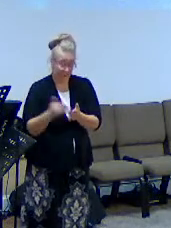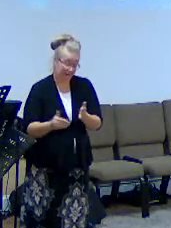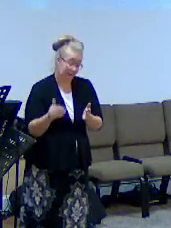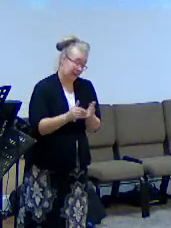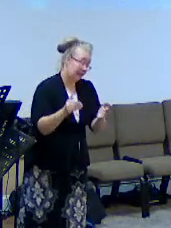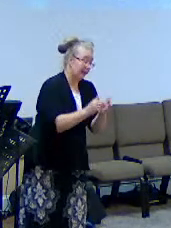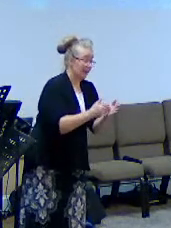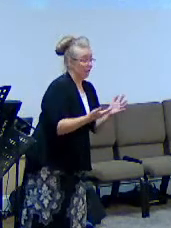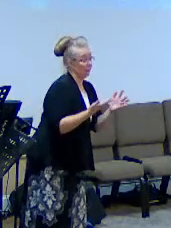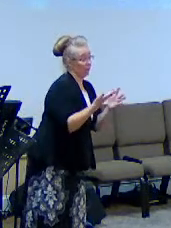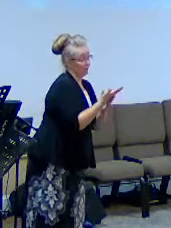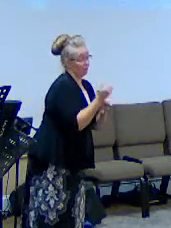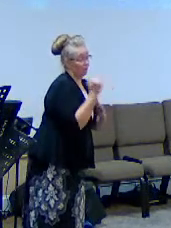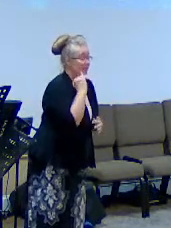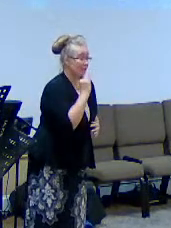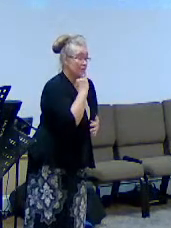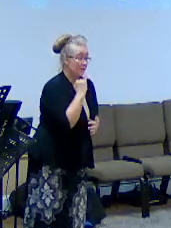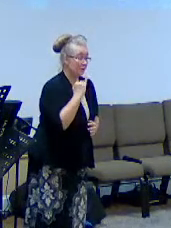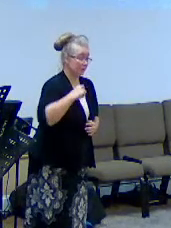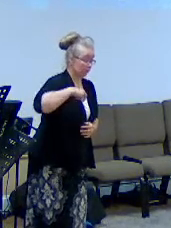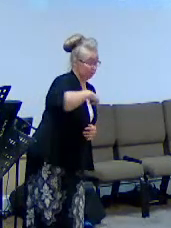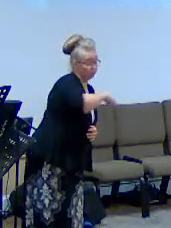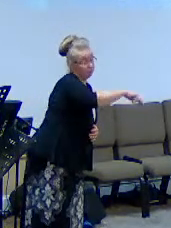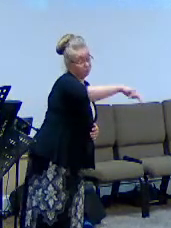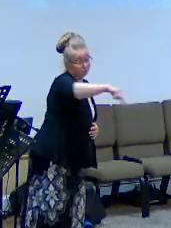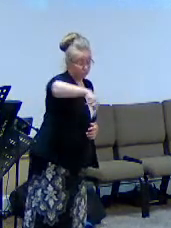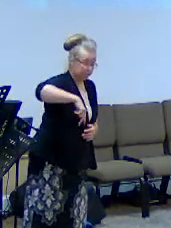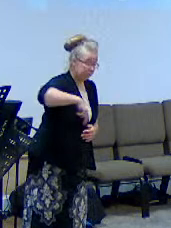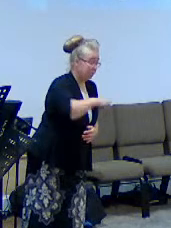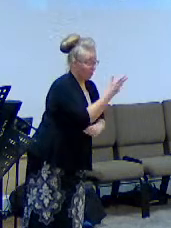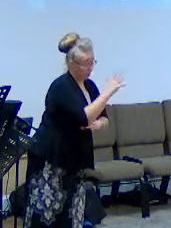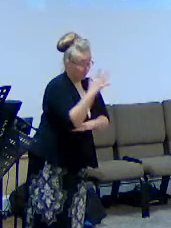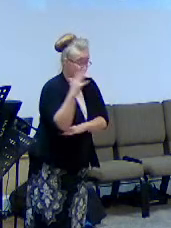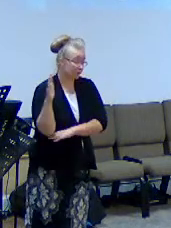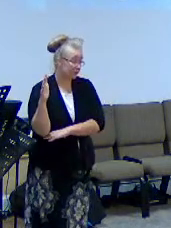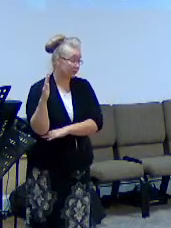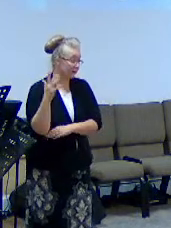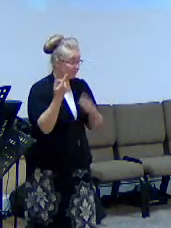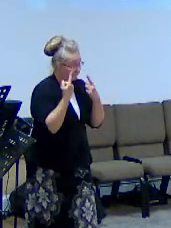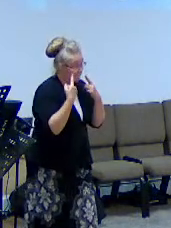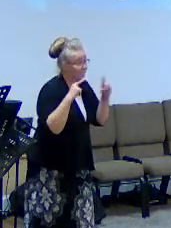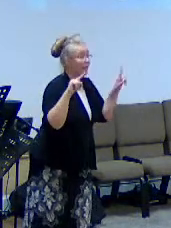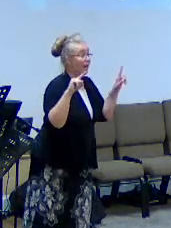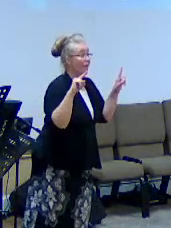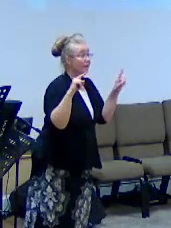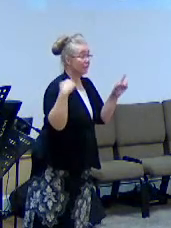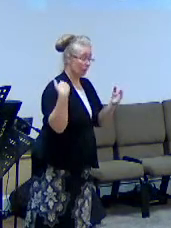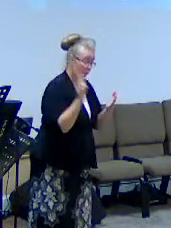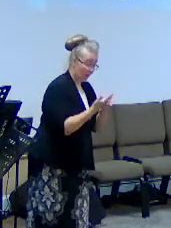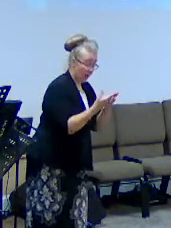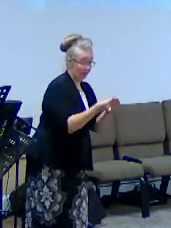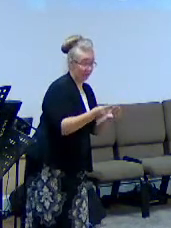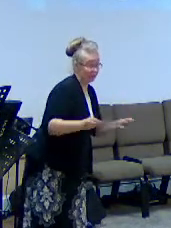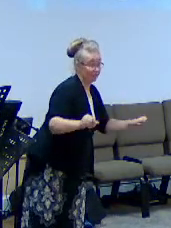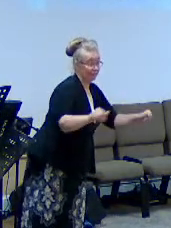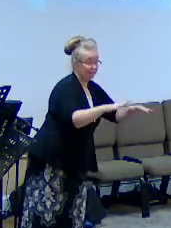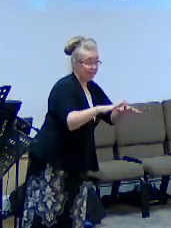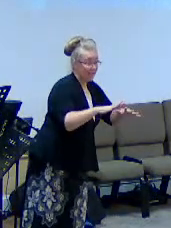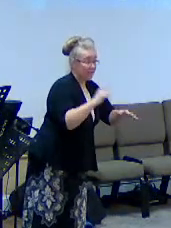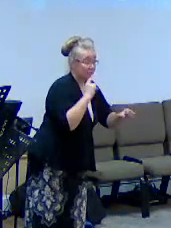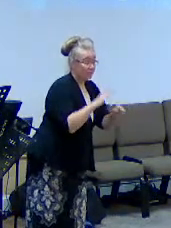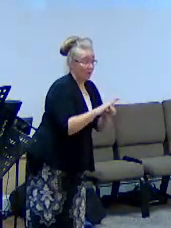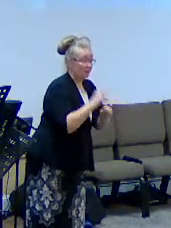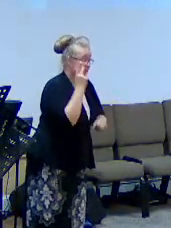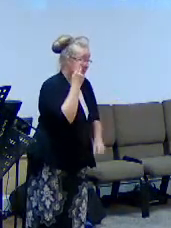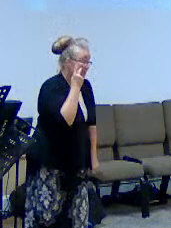Israel's wilderness wanderings. And when they finally came to the land of promise, right? The spies came